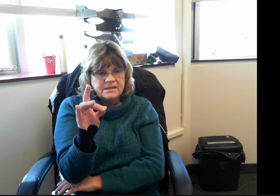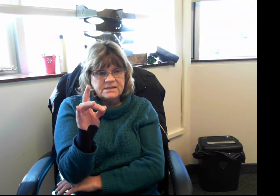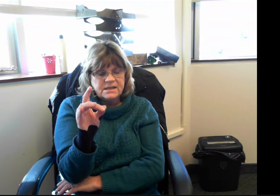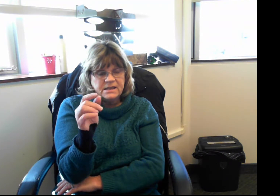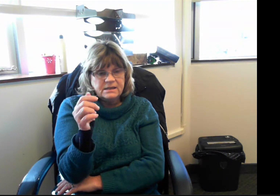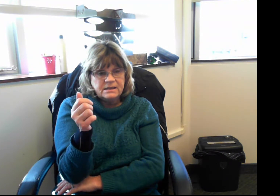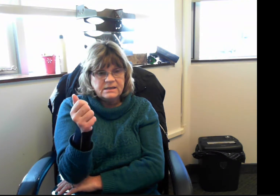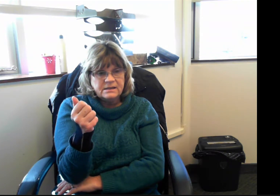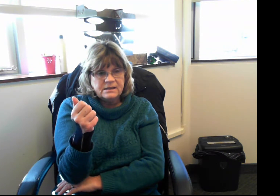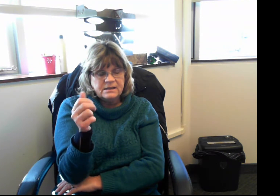18,